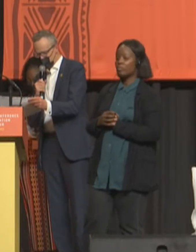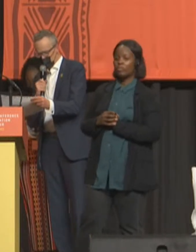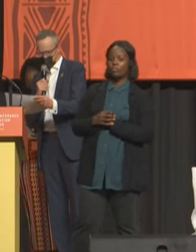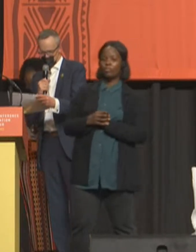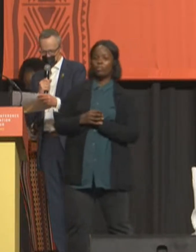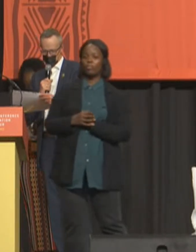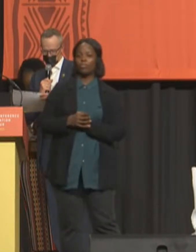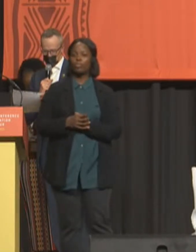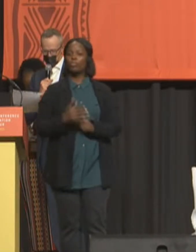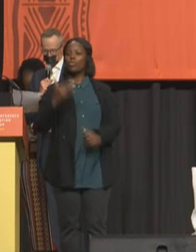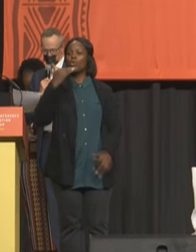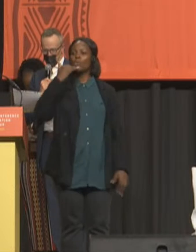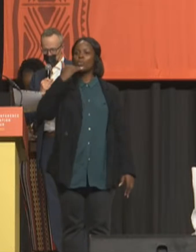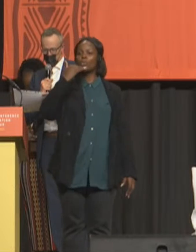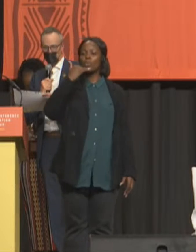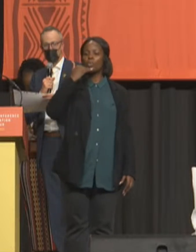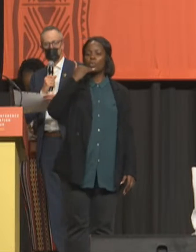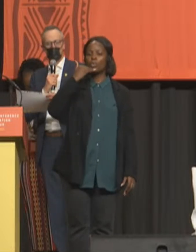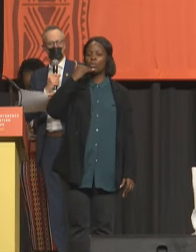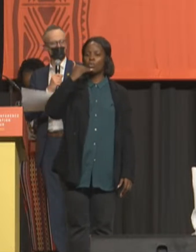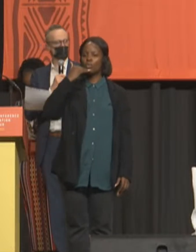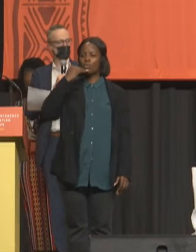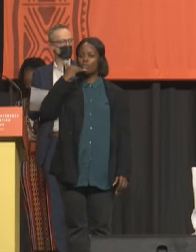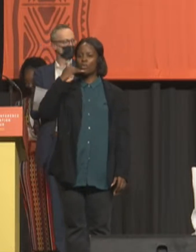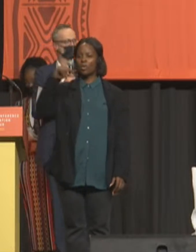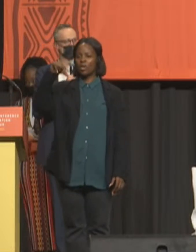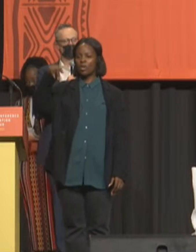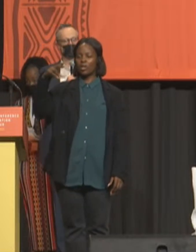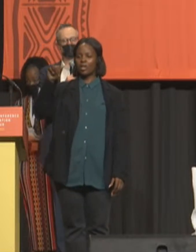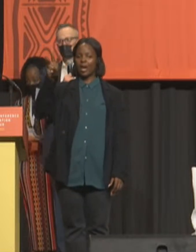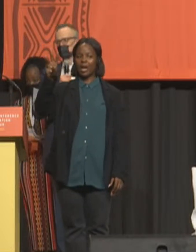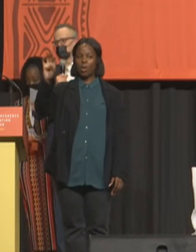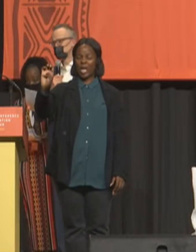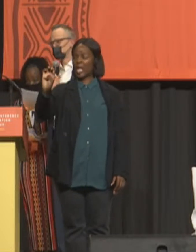Next one is Kawe Lupupa.